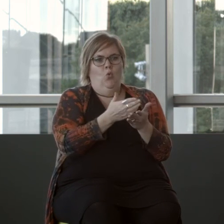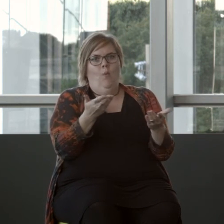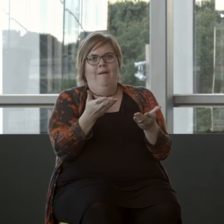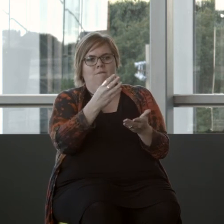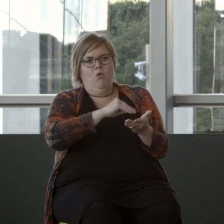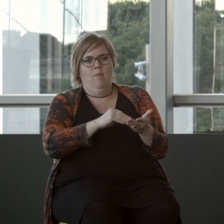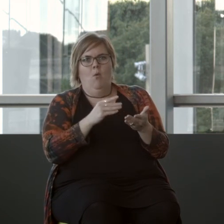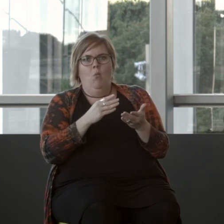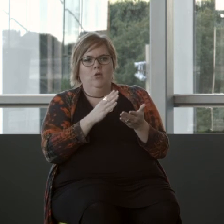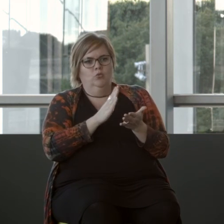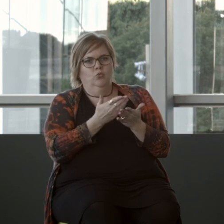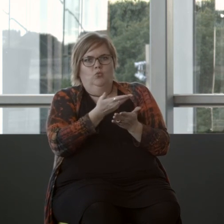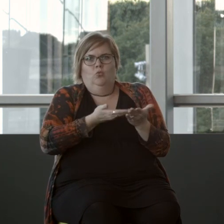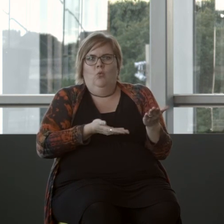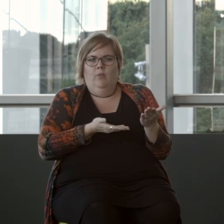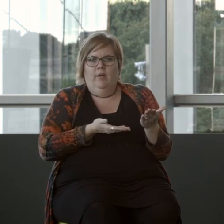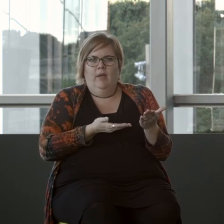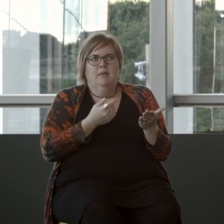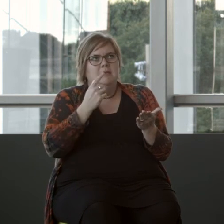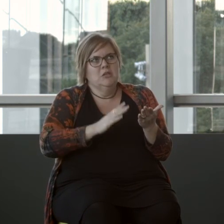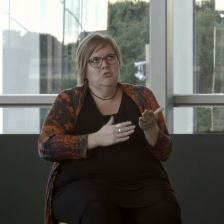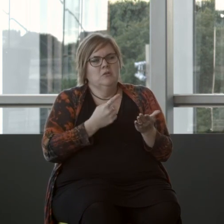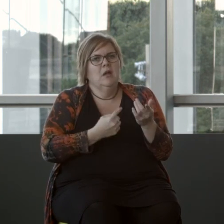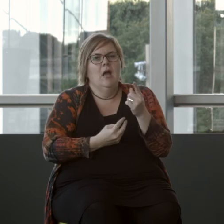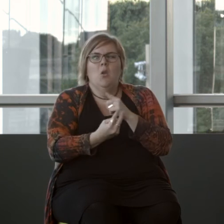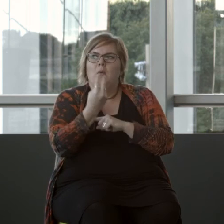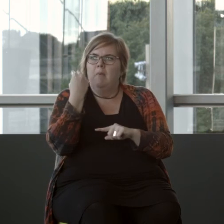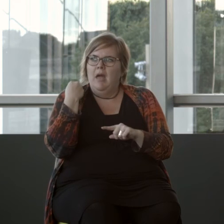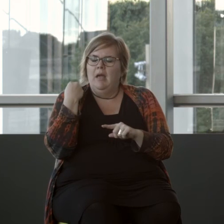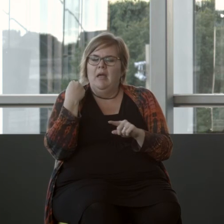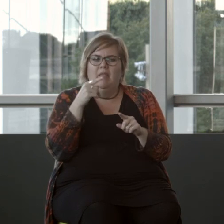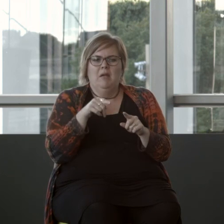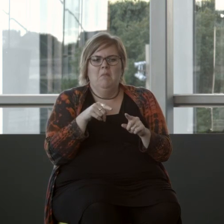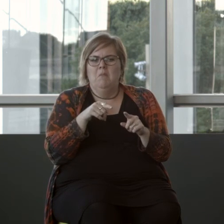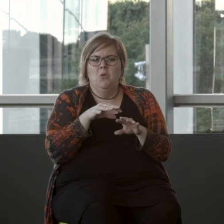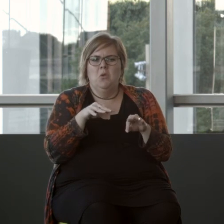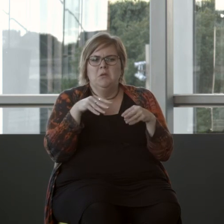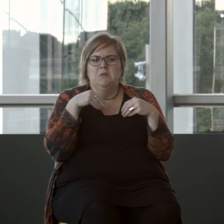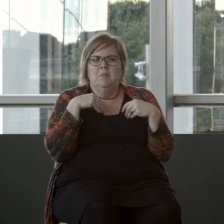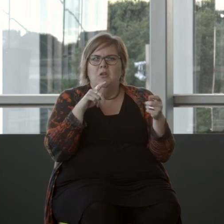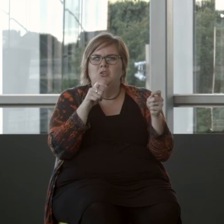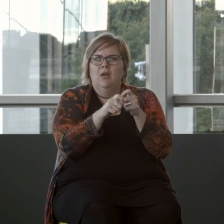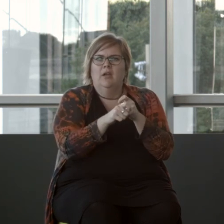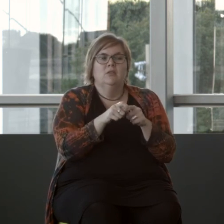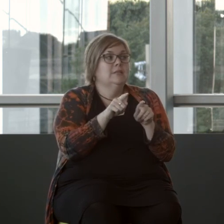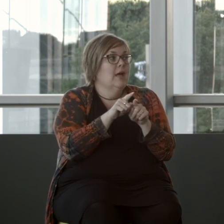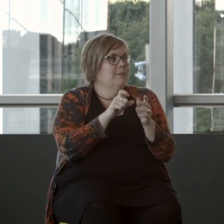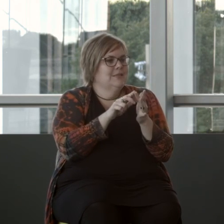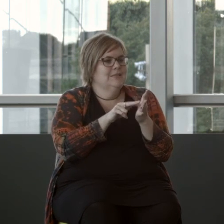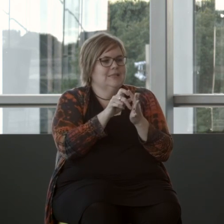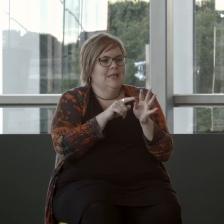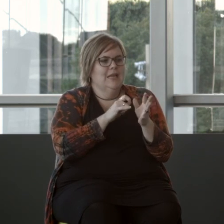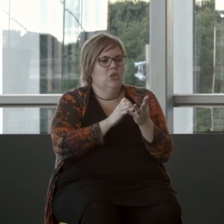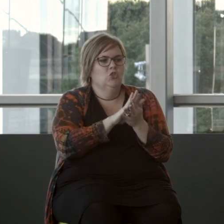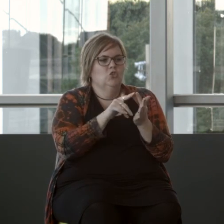for granted. And I think it's interesting to look back and change that. And I find that so interesting about Cindy Sherman's work as well, like the